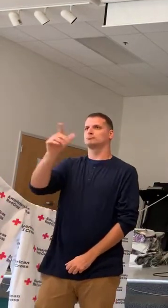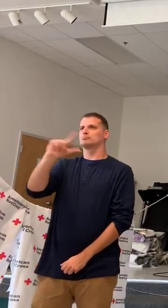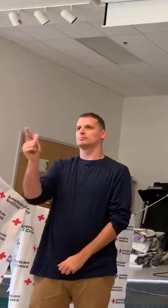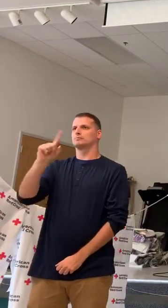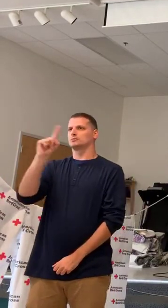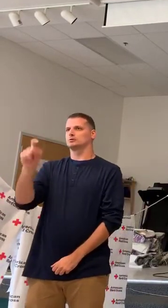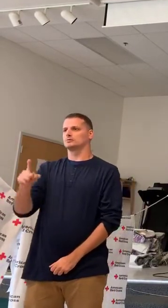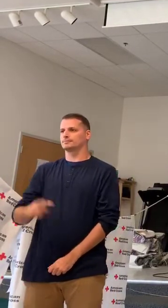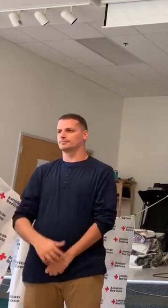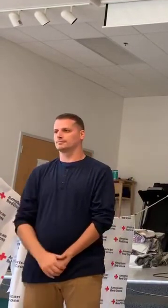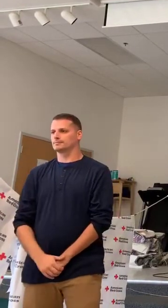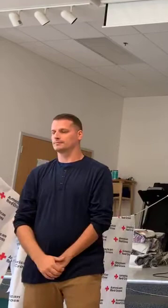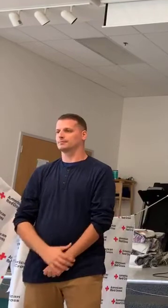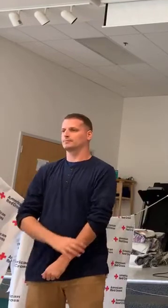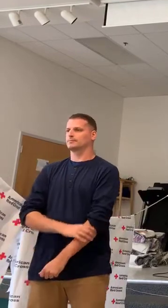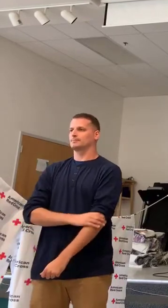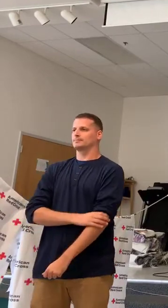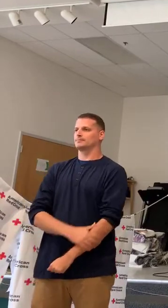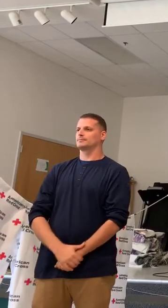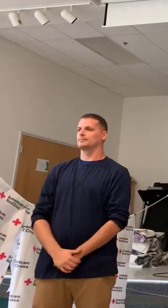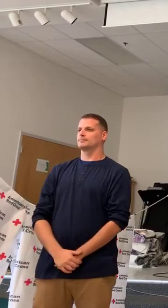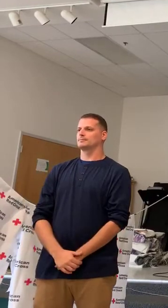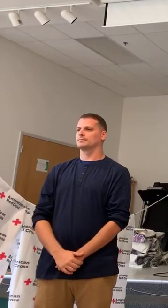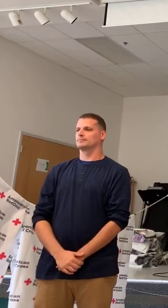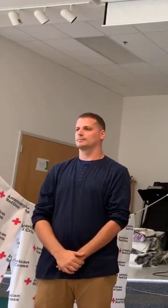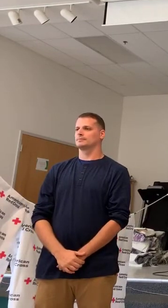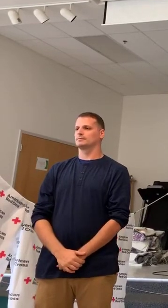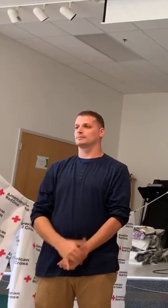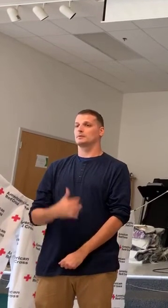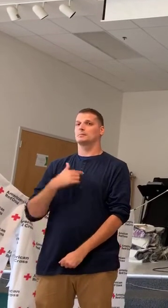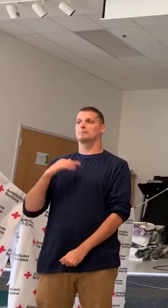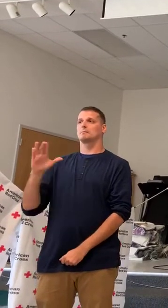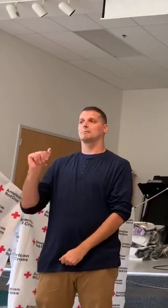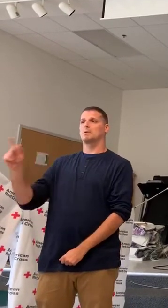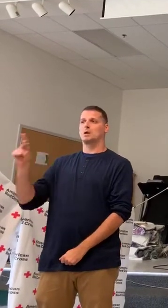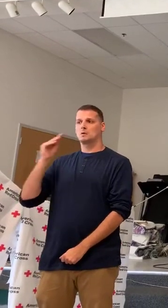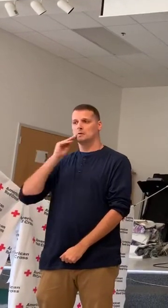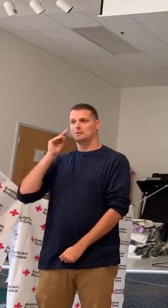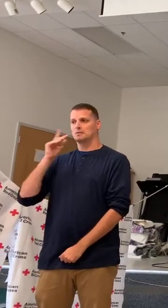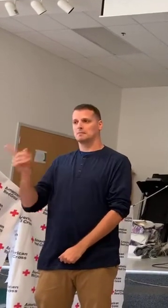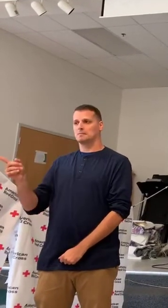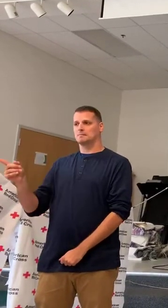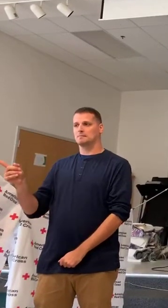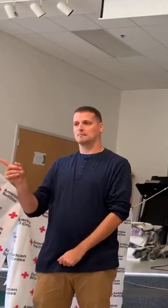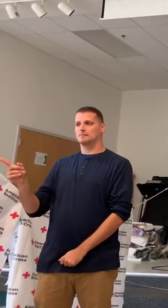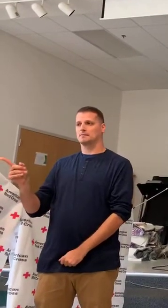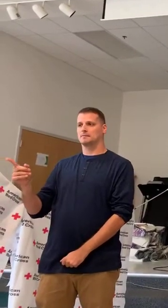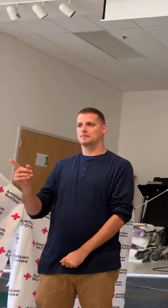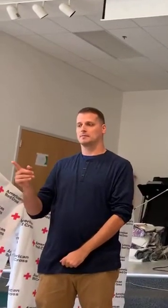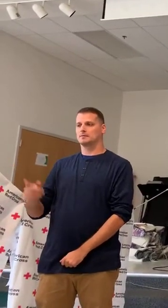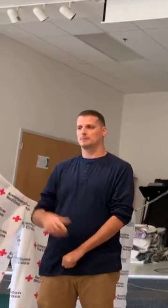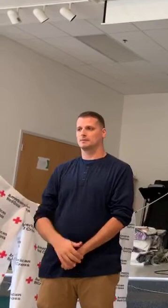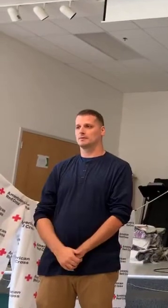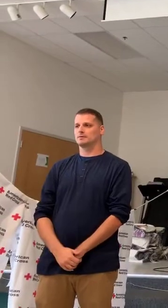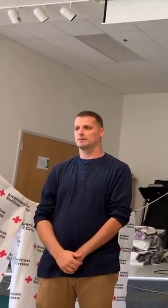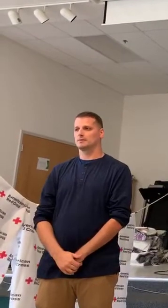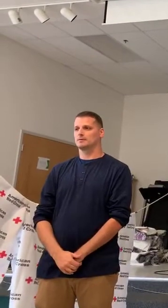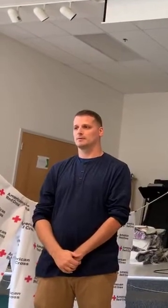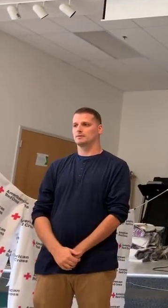What I was talking about is when I go back home, my primary heat source is wood stove. With a fire ban on everything